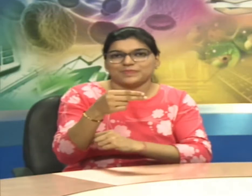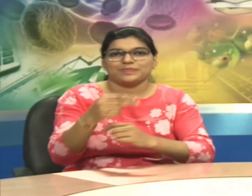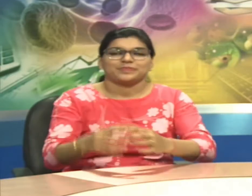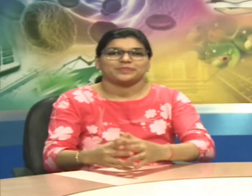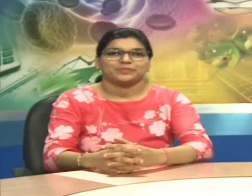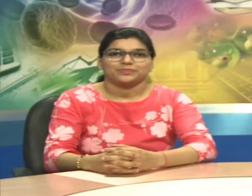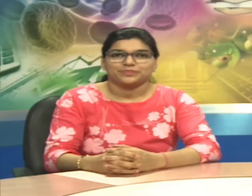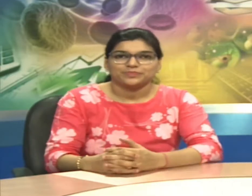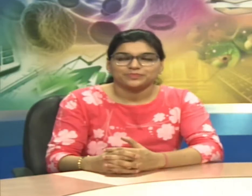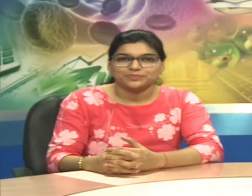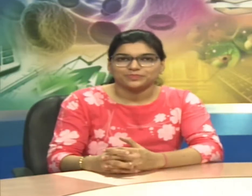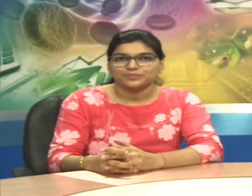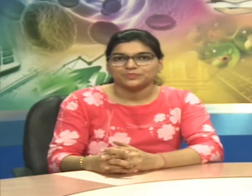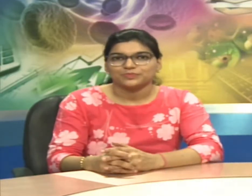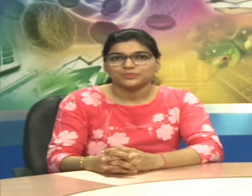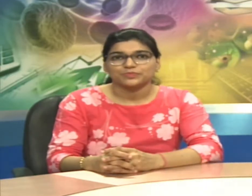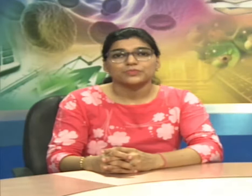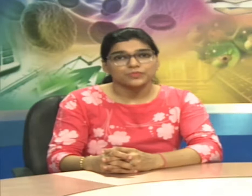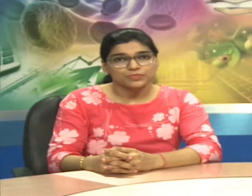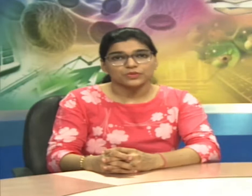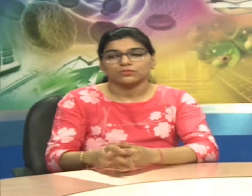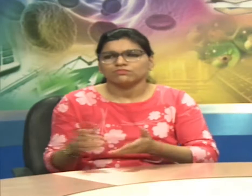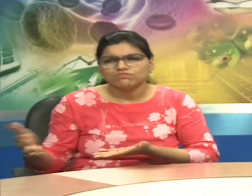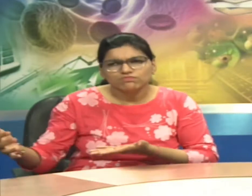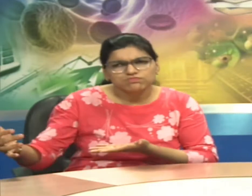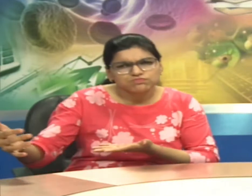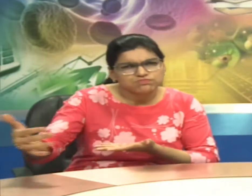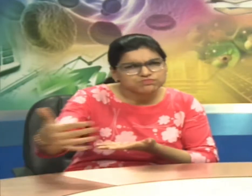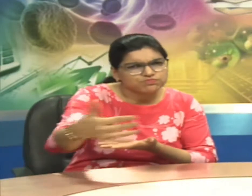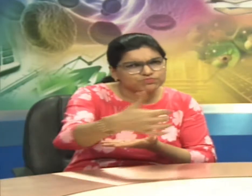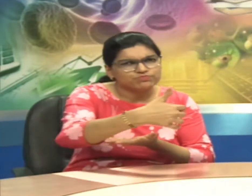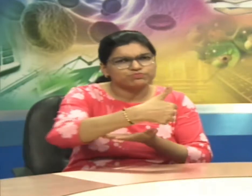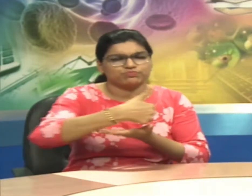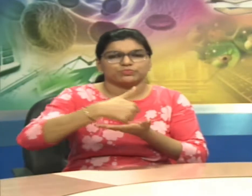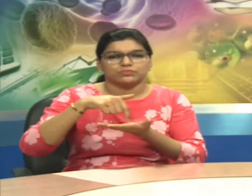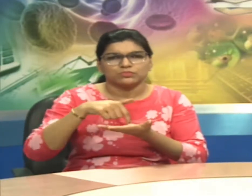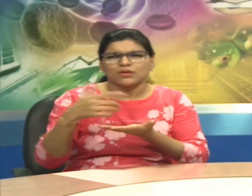safer side. Next word is collection.